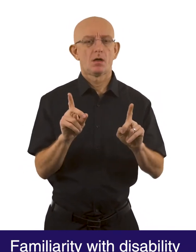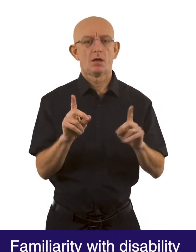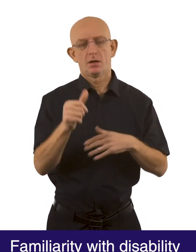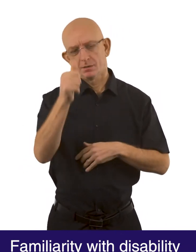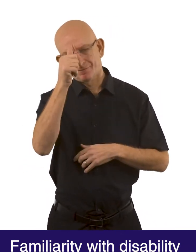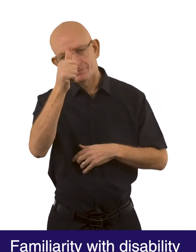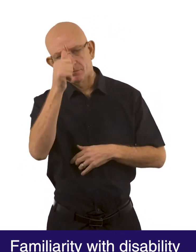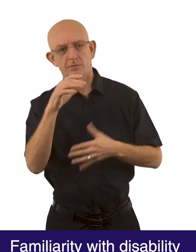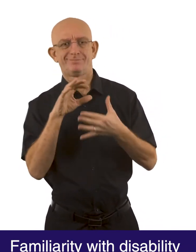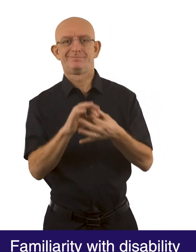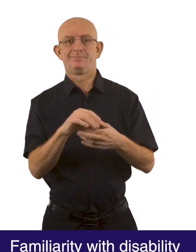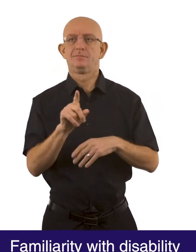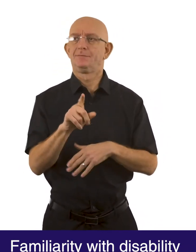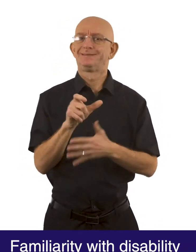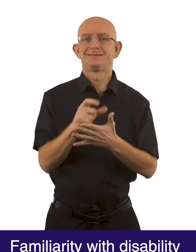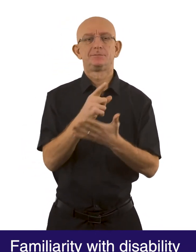Familiarity with disability.